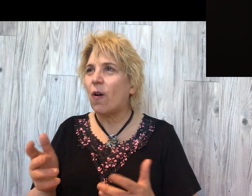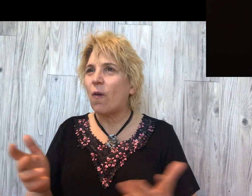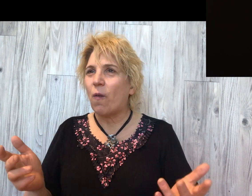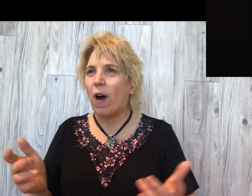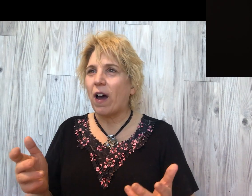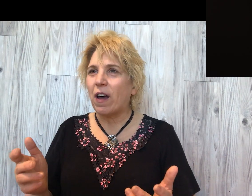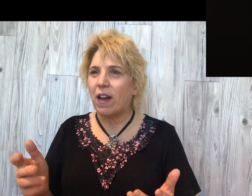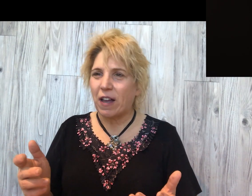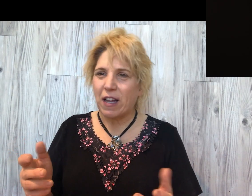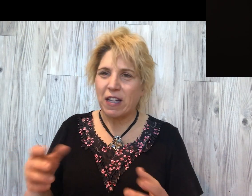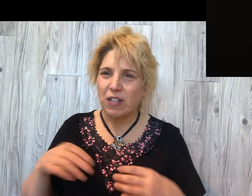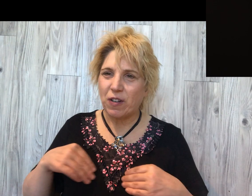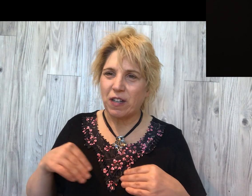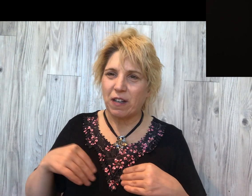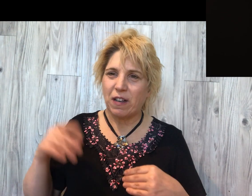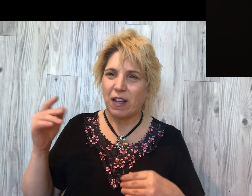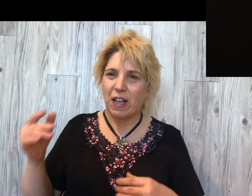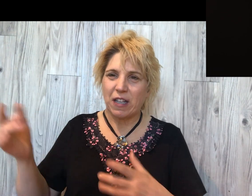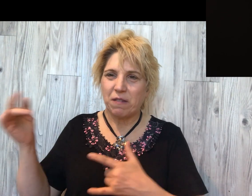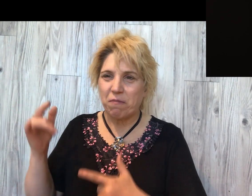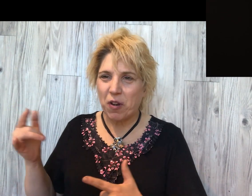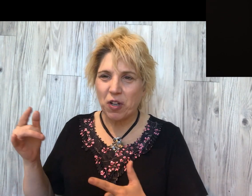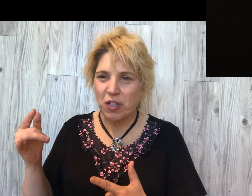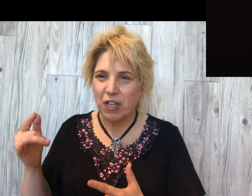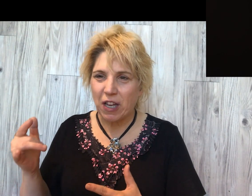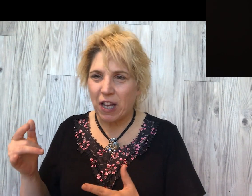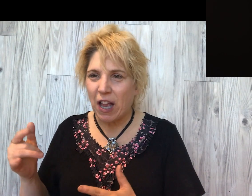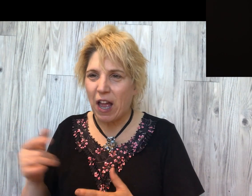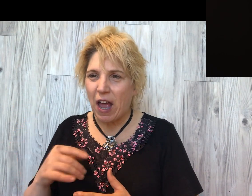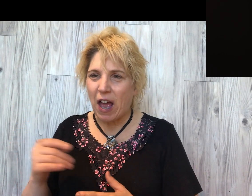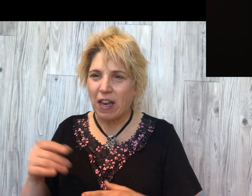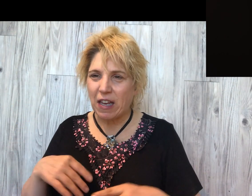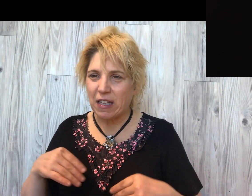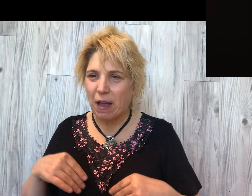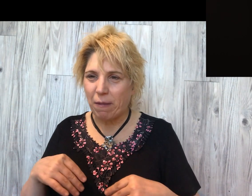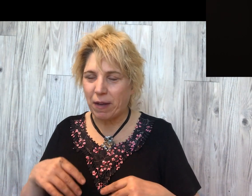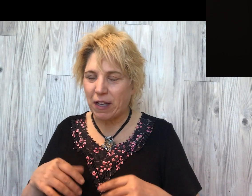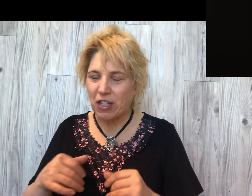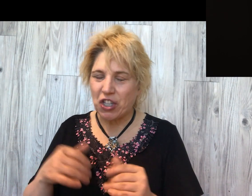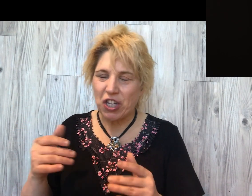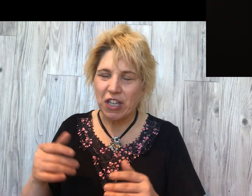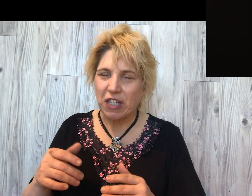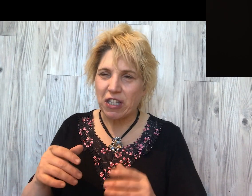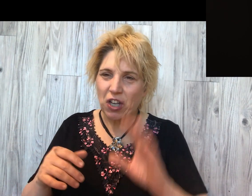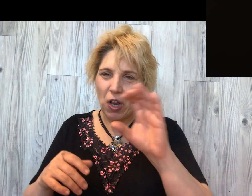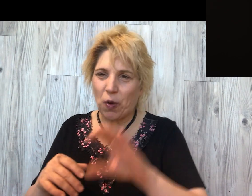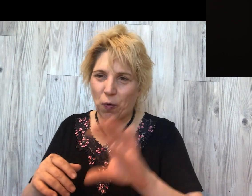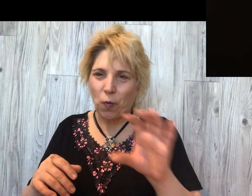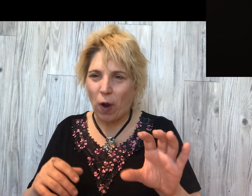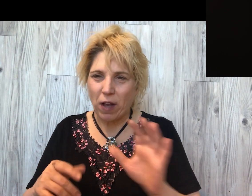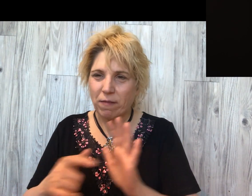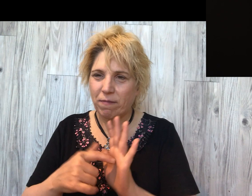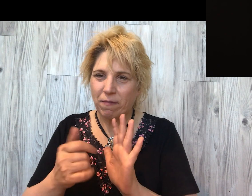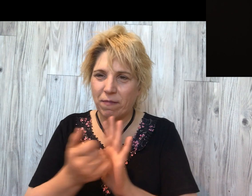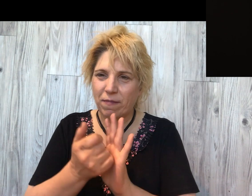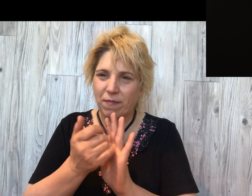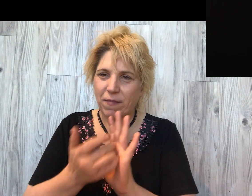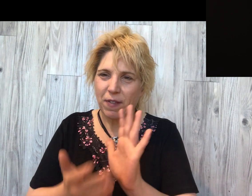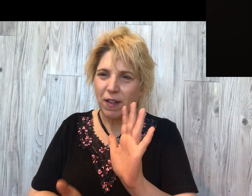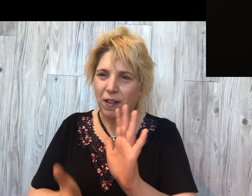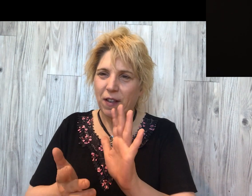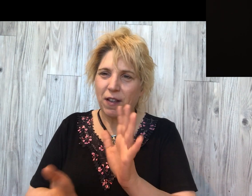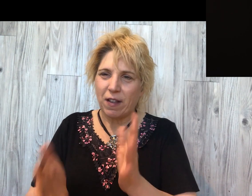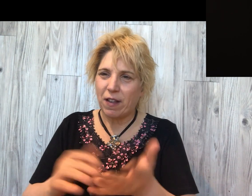God is receiving His mercy, accepting what Jesus accomplished on the cross for us in